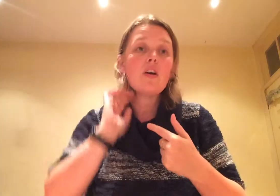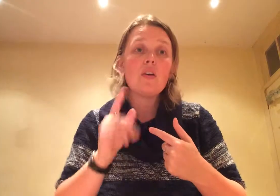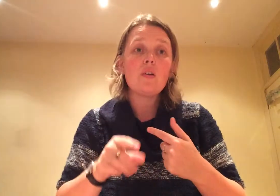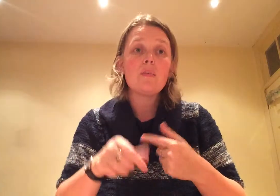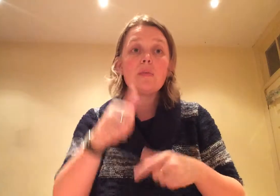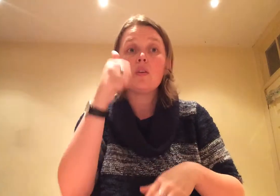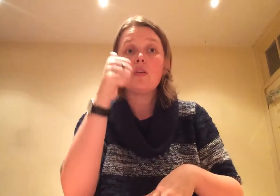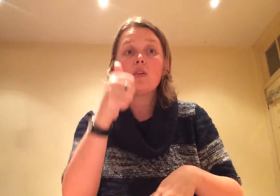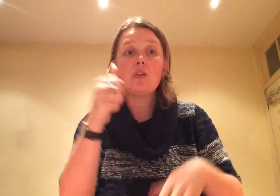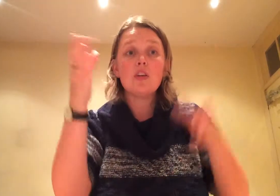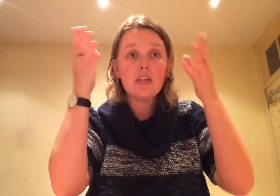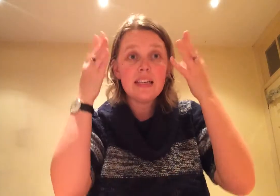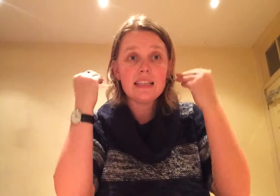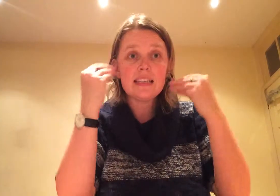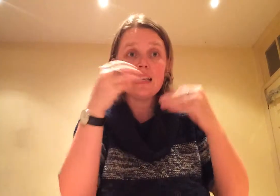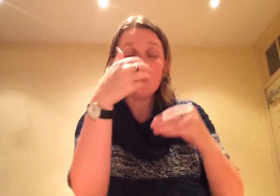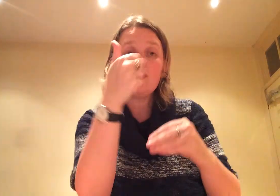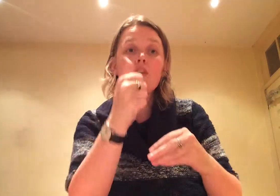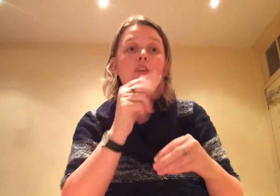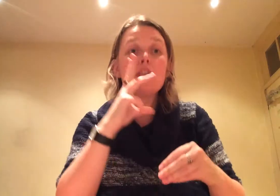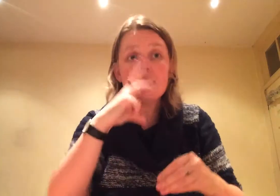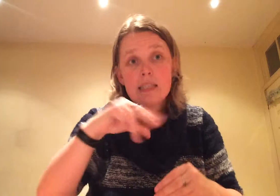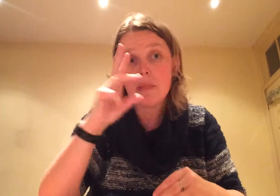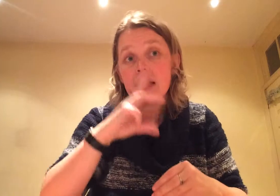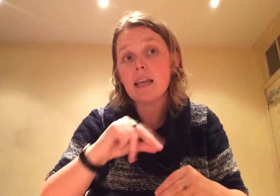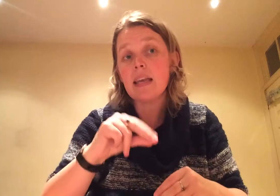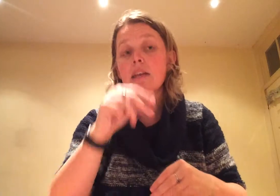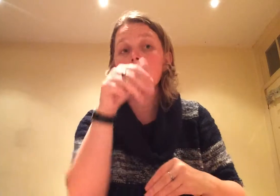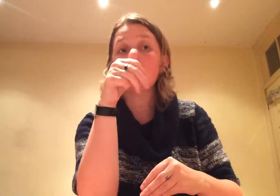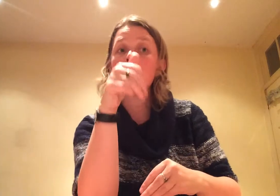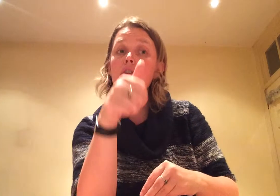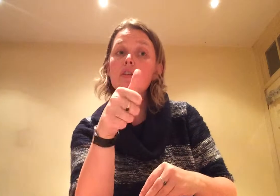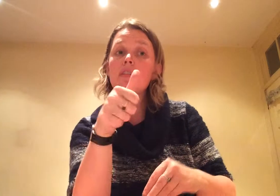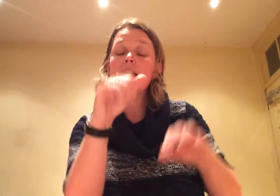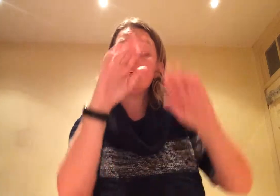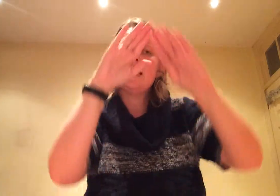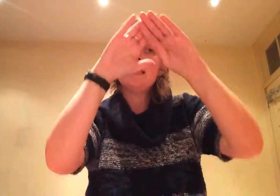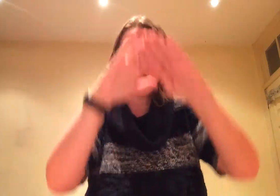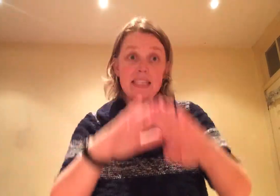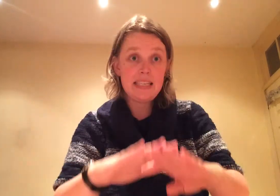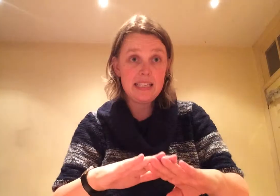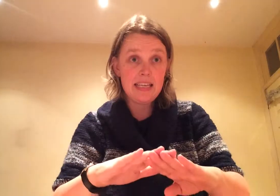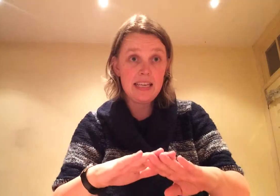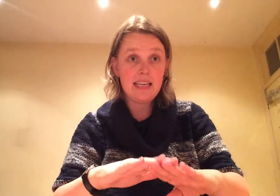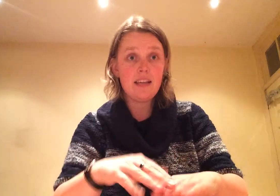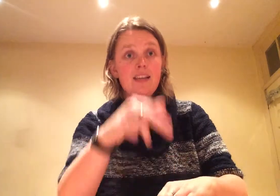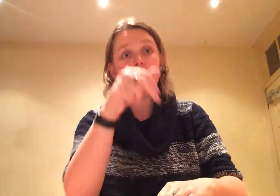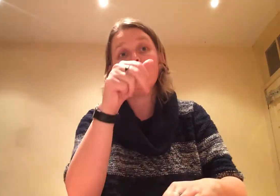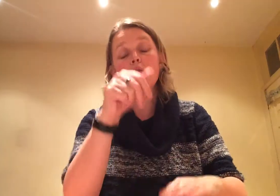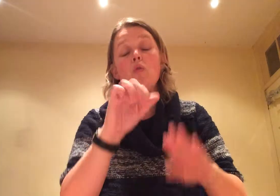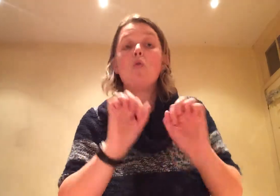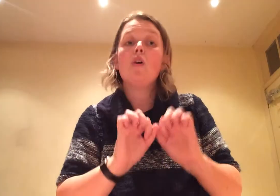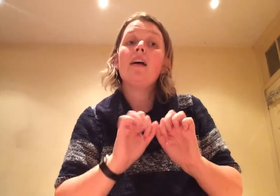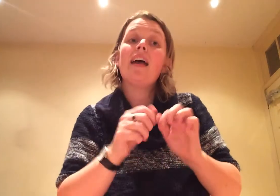So good listening, good speaking, good sitting, and